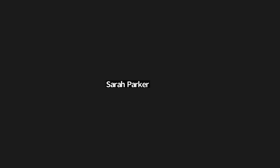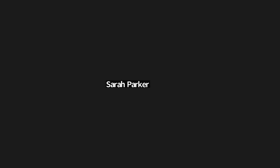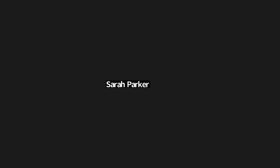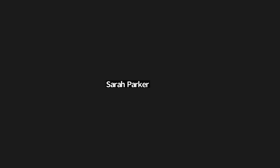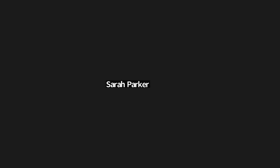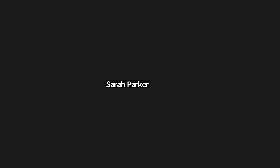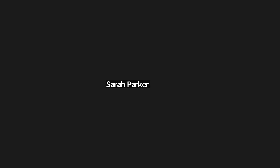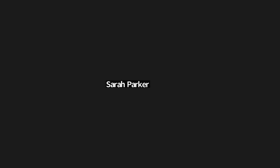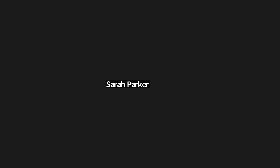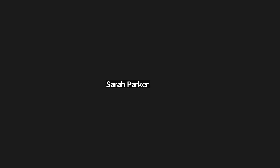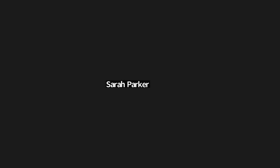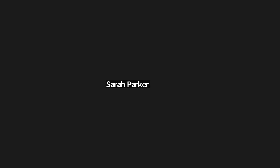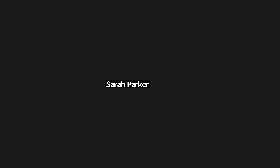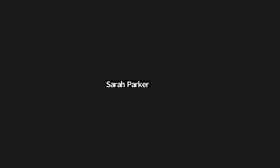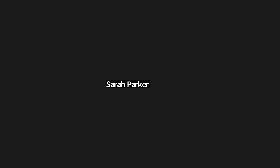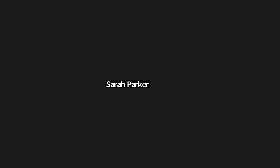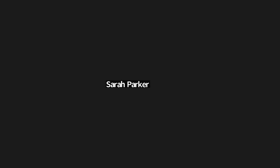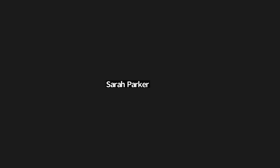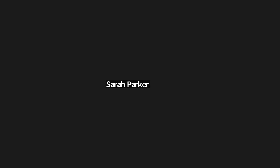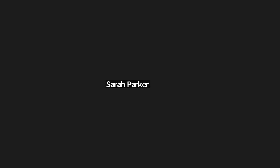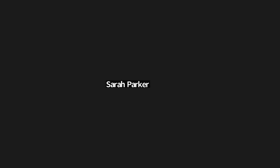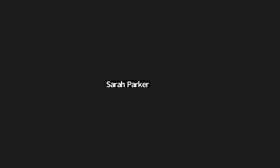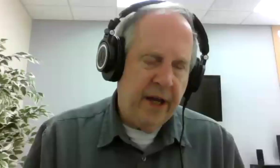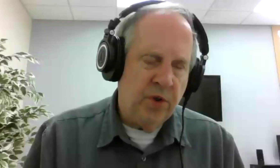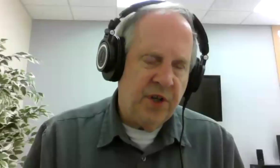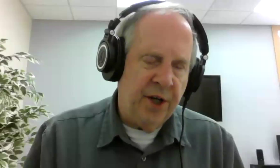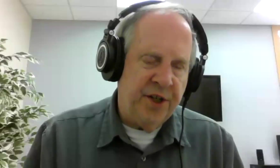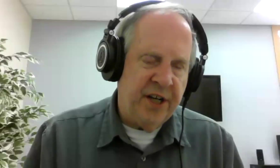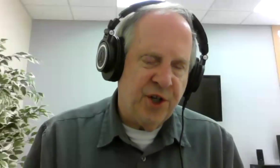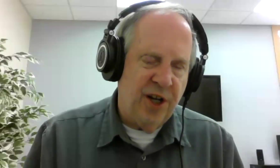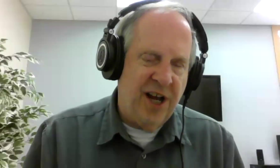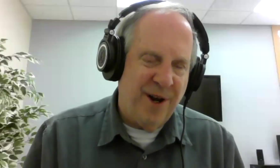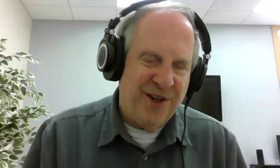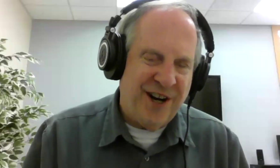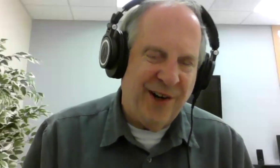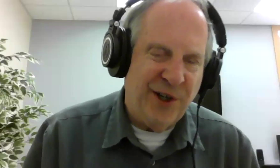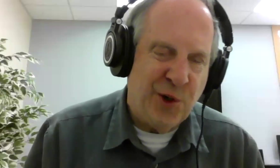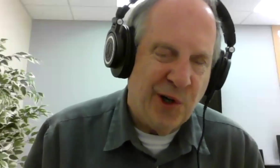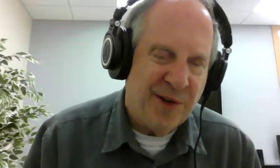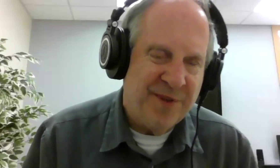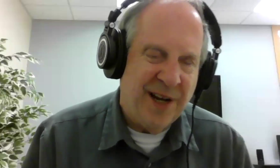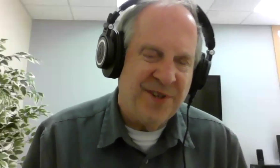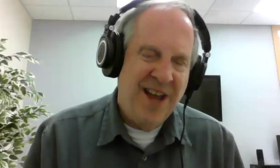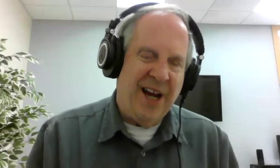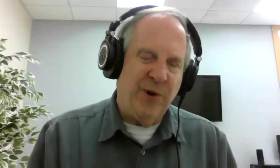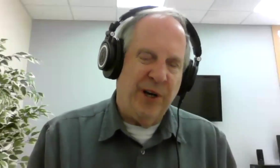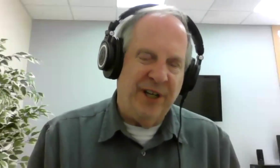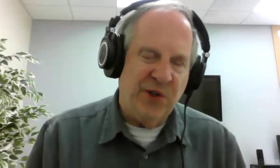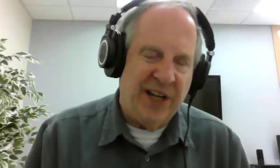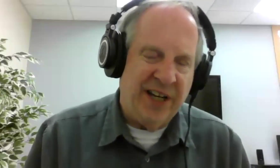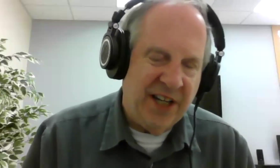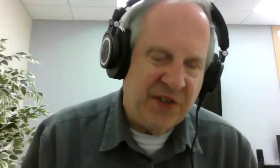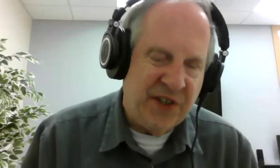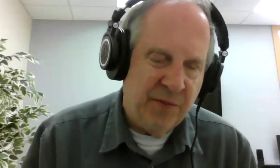They want to know if, like, how does that generate in the video? That was unintentional. I'm not entirely sure. Sometimes I